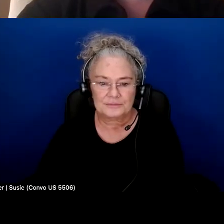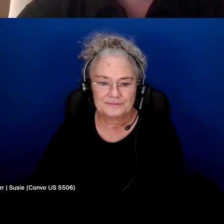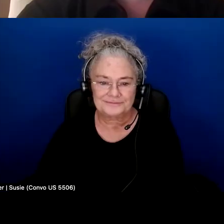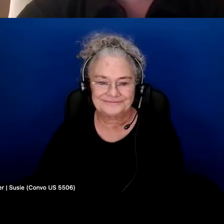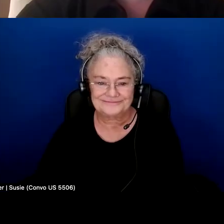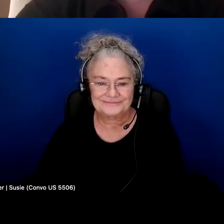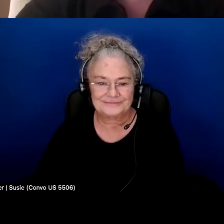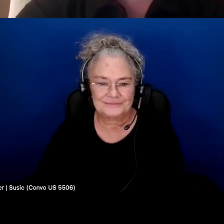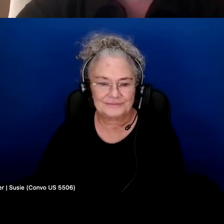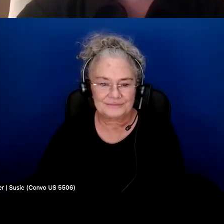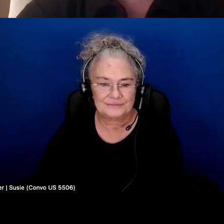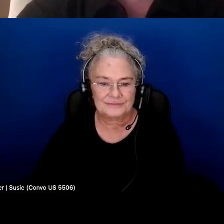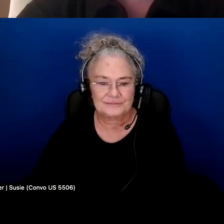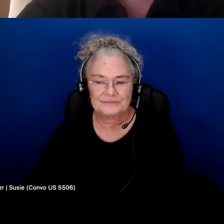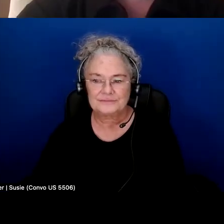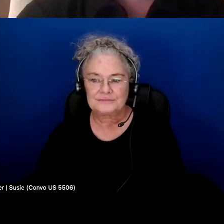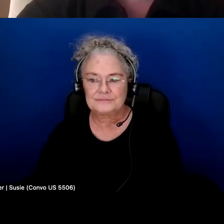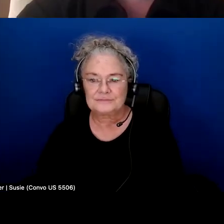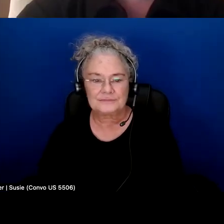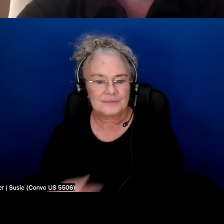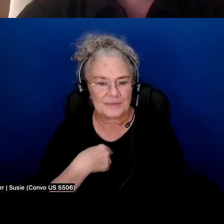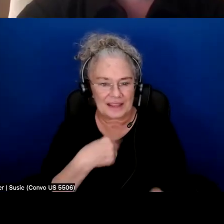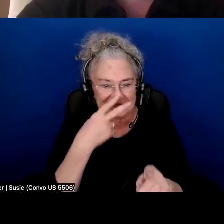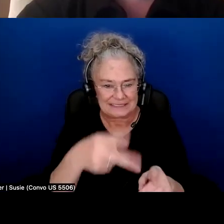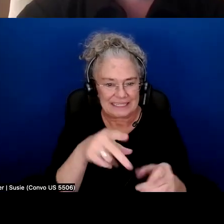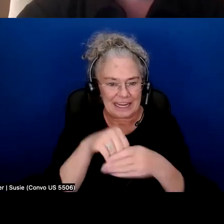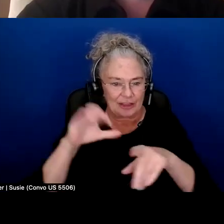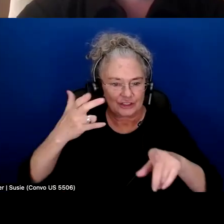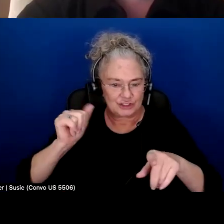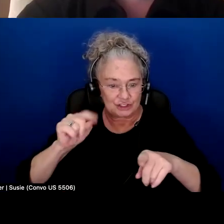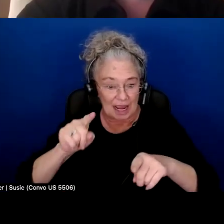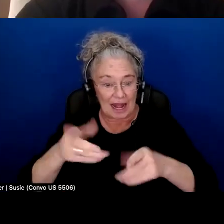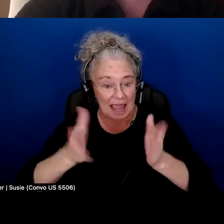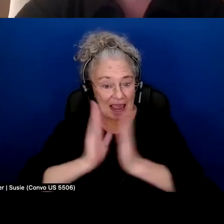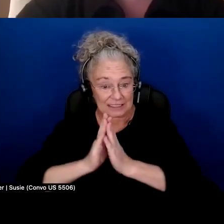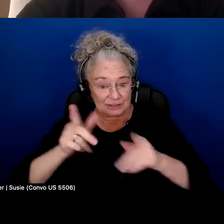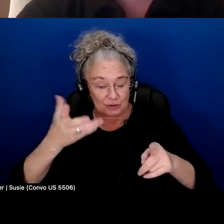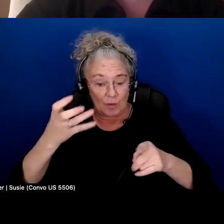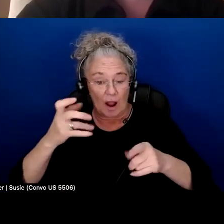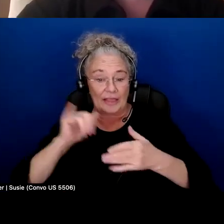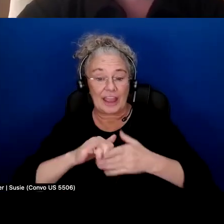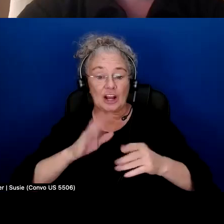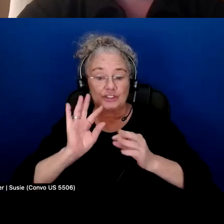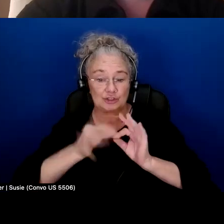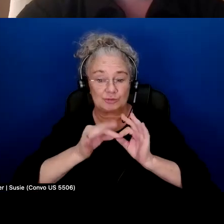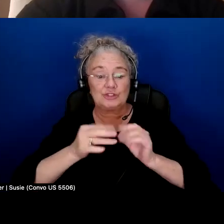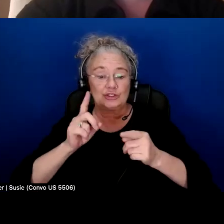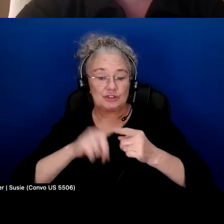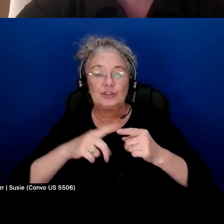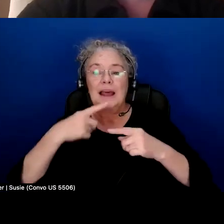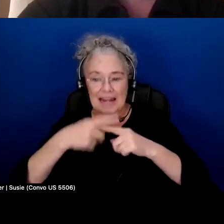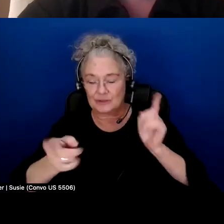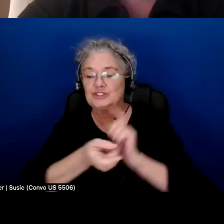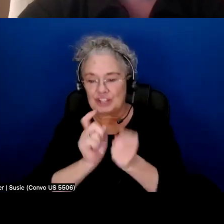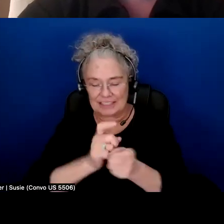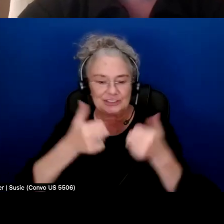Okay. So I see in the chat, the interpreters have asked, would you like interpreters to verbally announce changes? And yes,